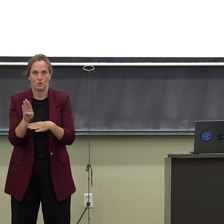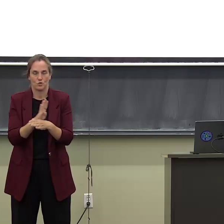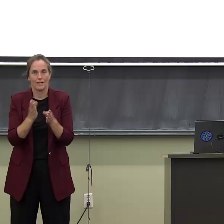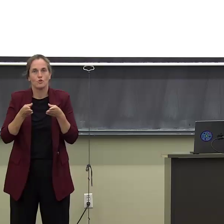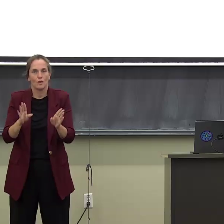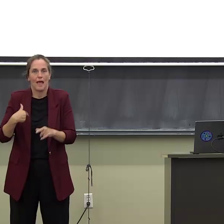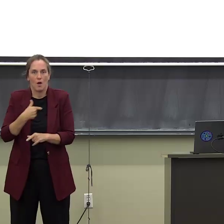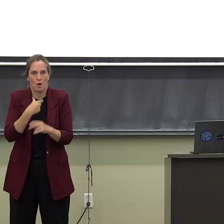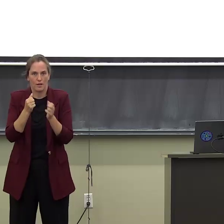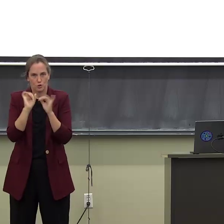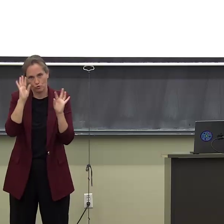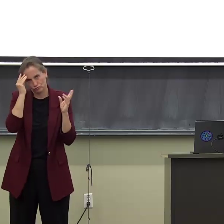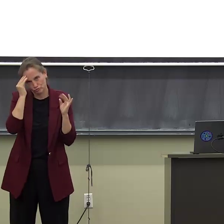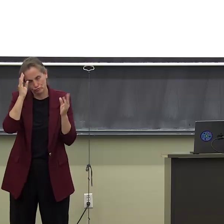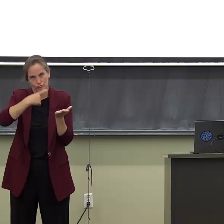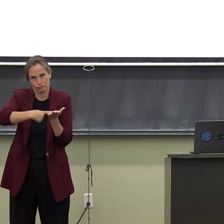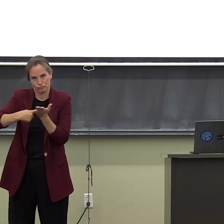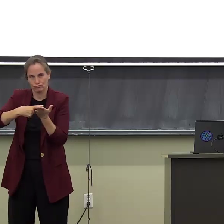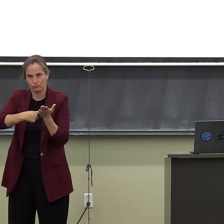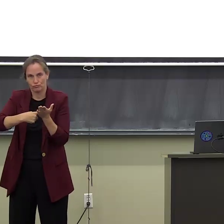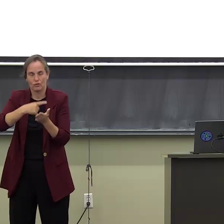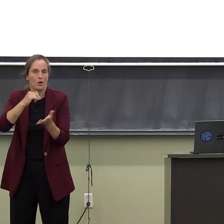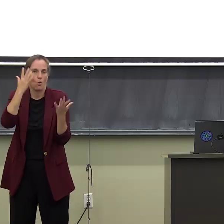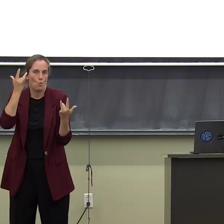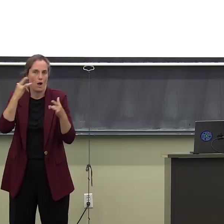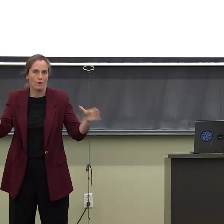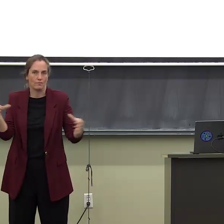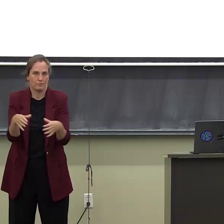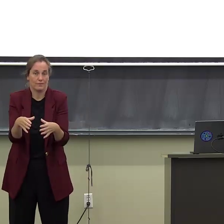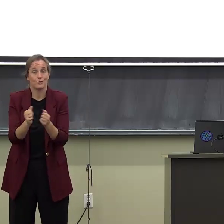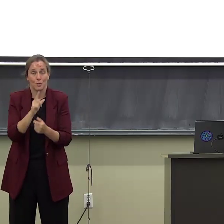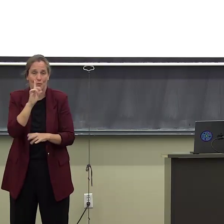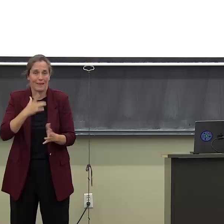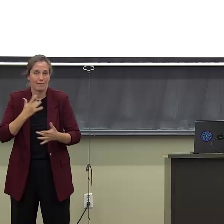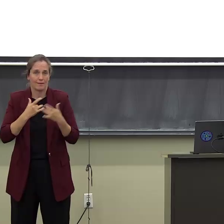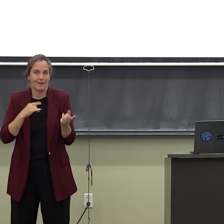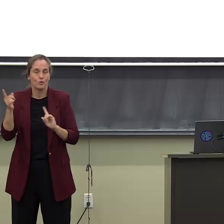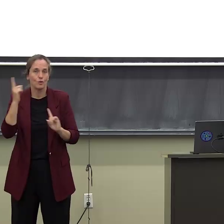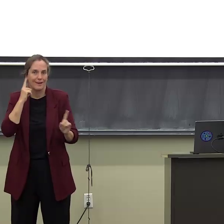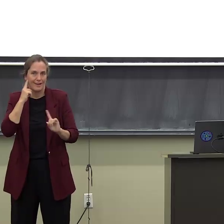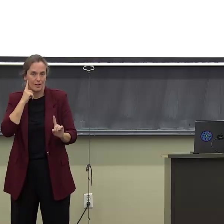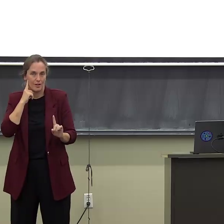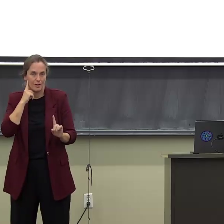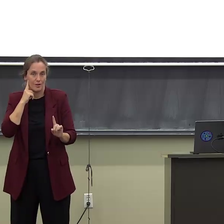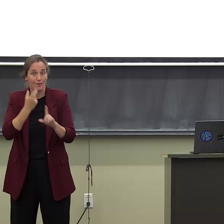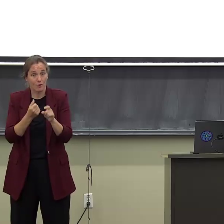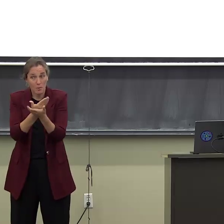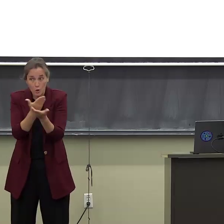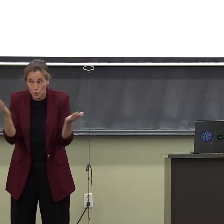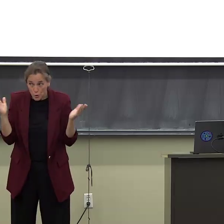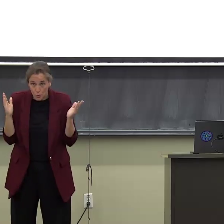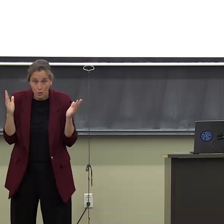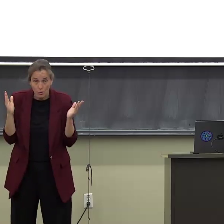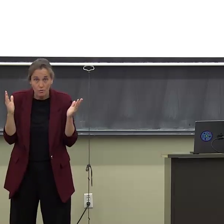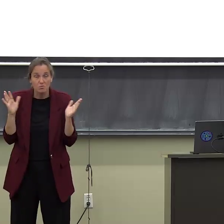to explore what we can do together. And I'm really excited to hear from you how you